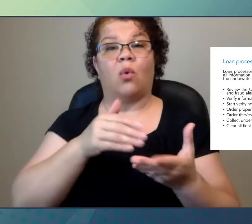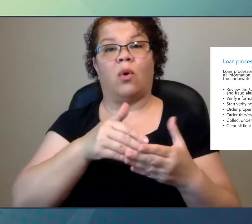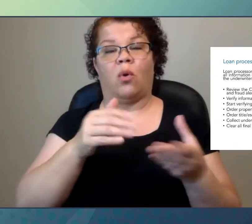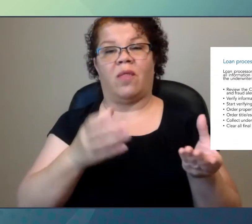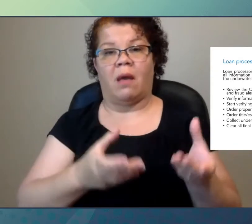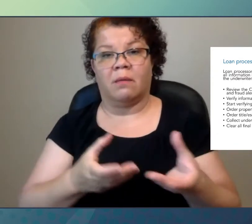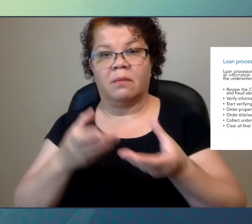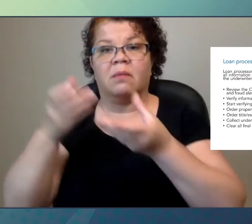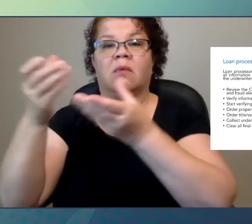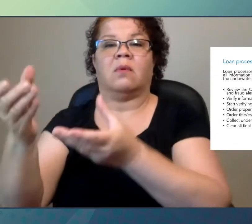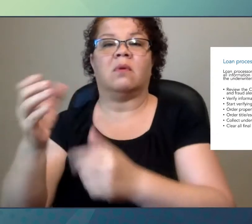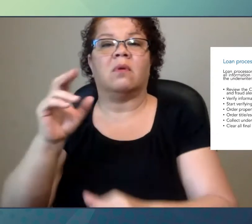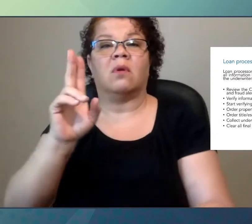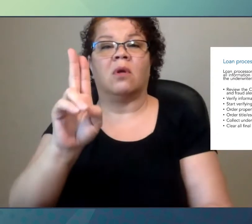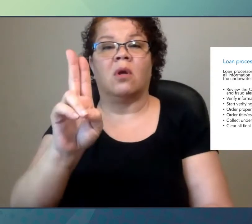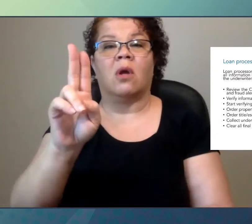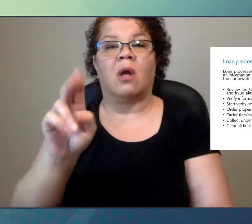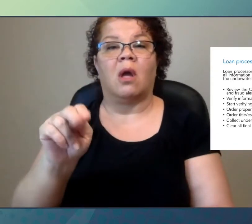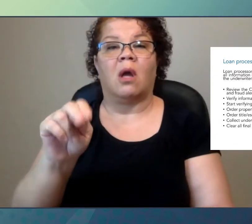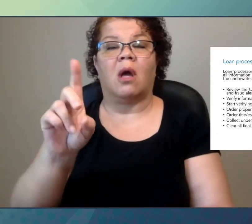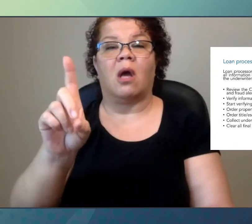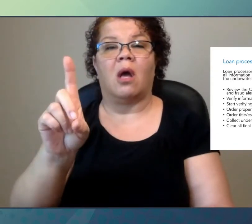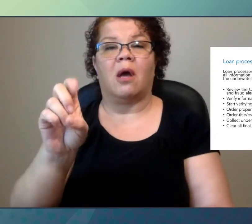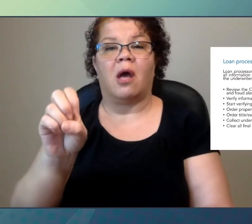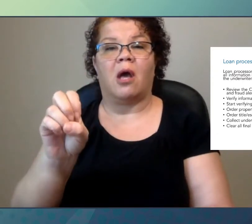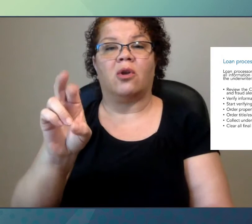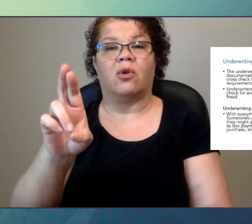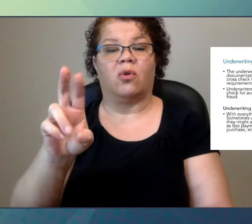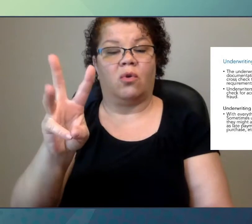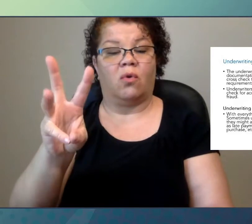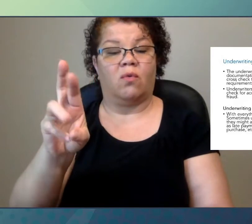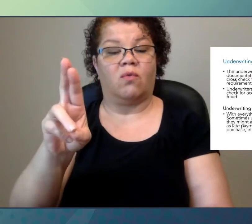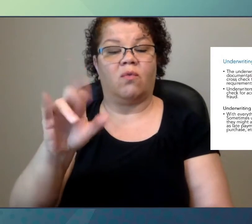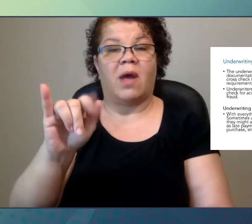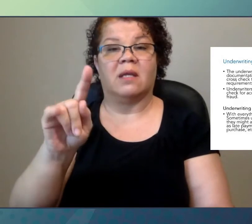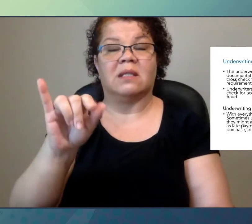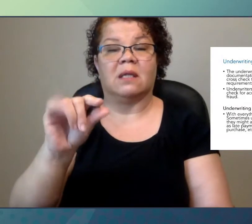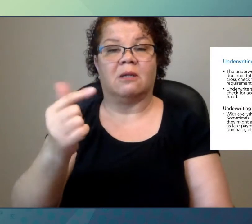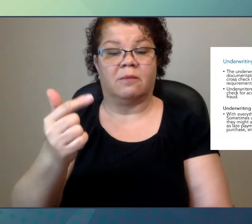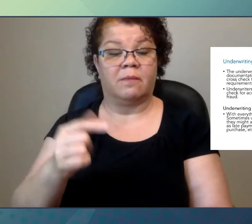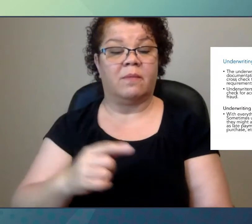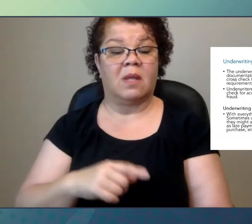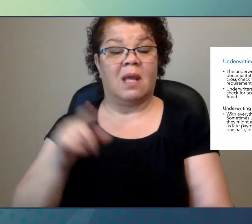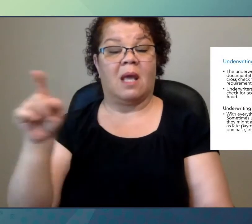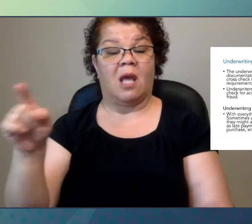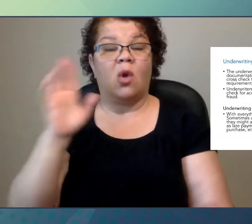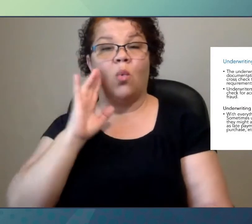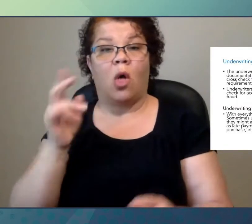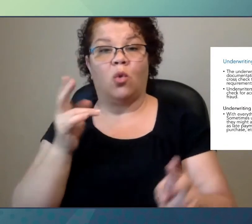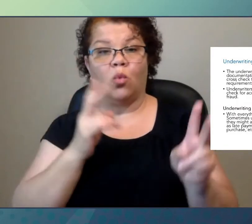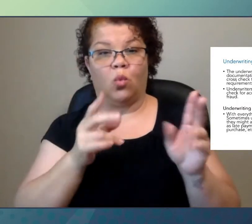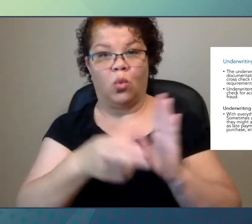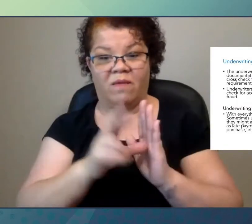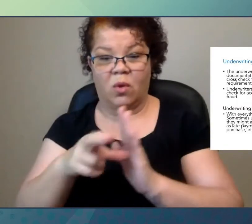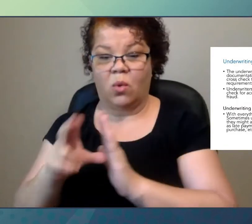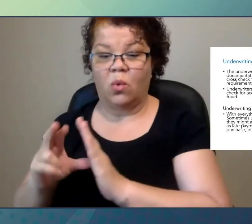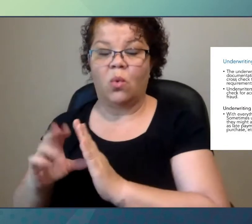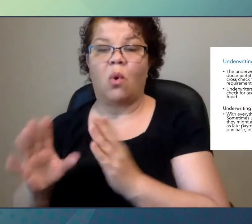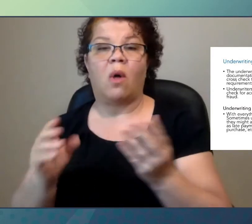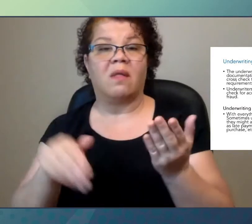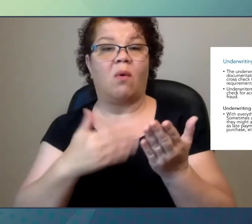so that the underwriter can review the financial package and the work that the processor did. So here the underwriters